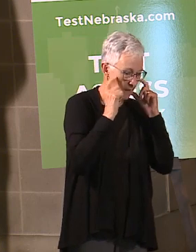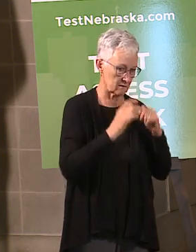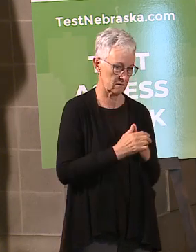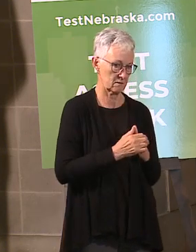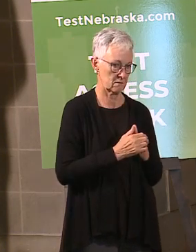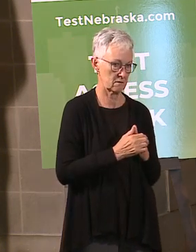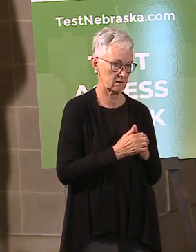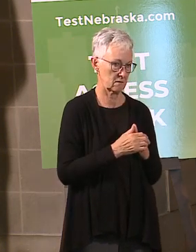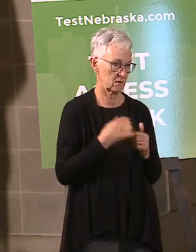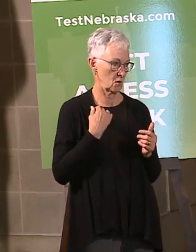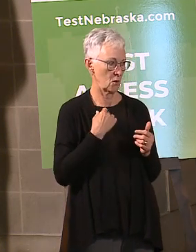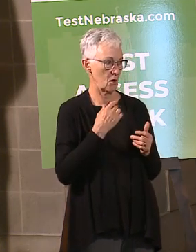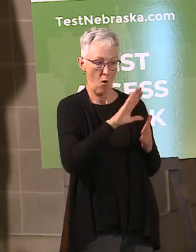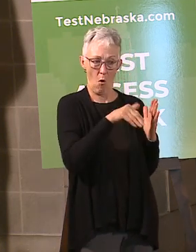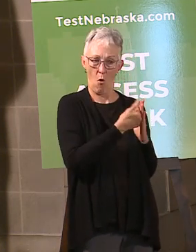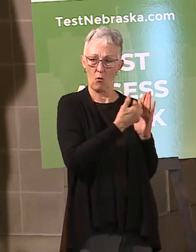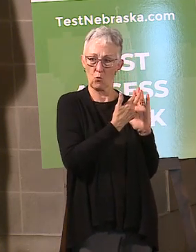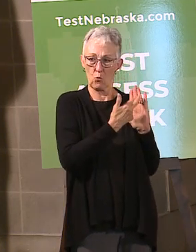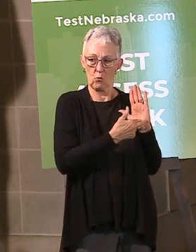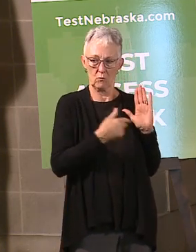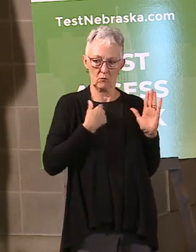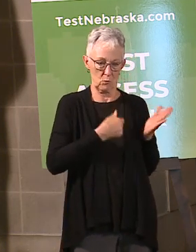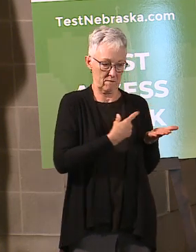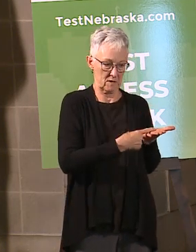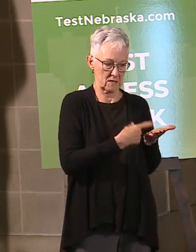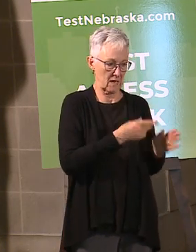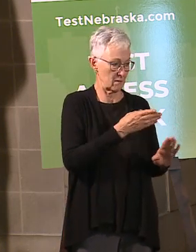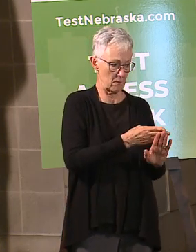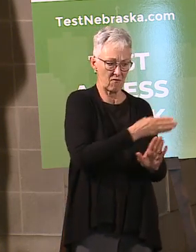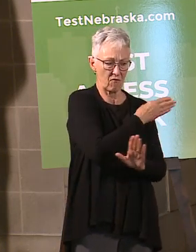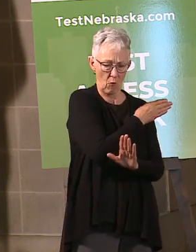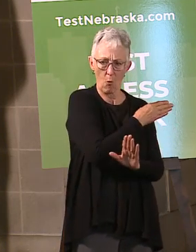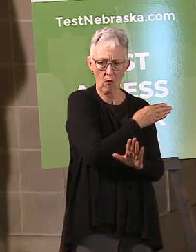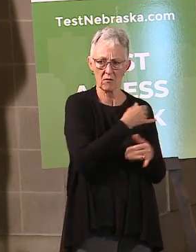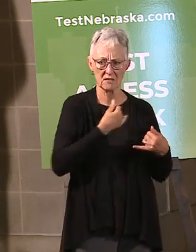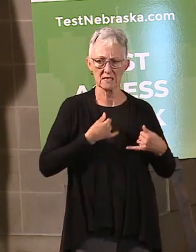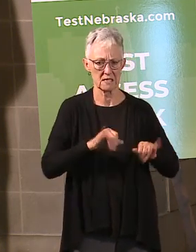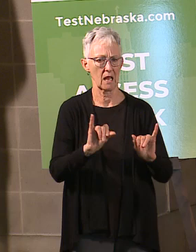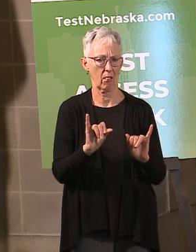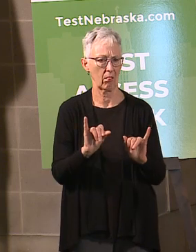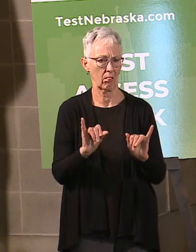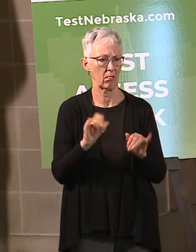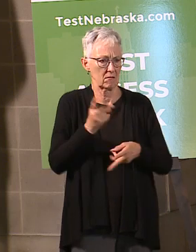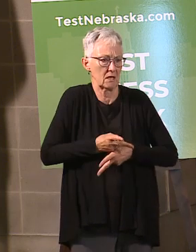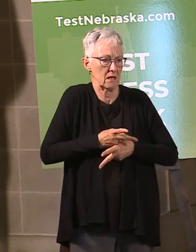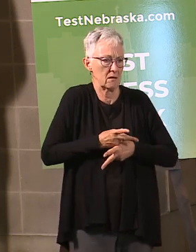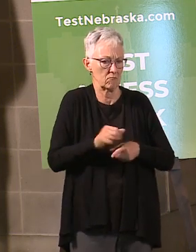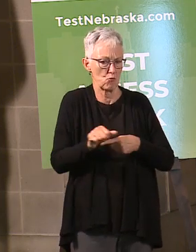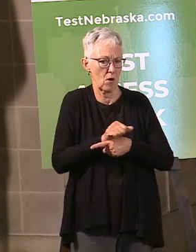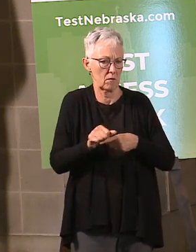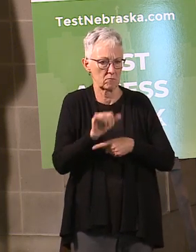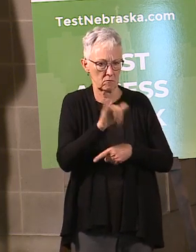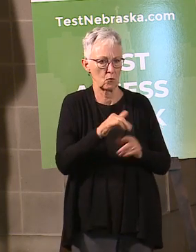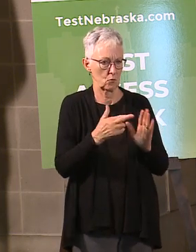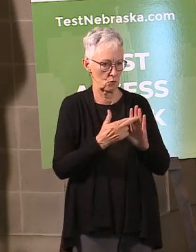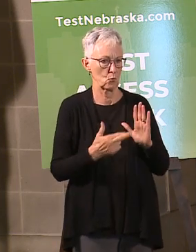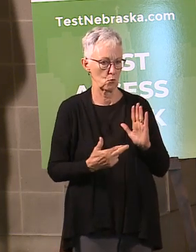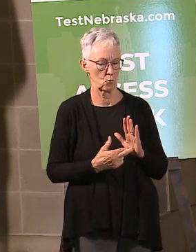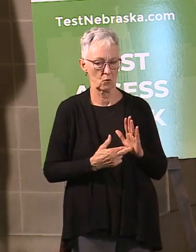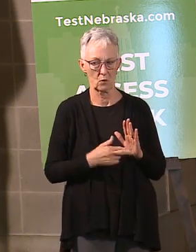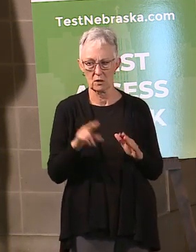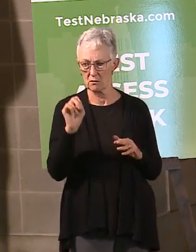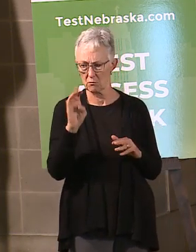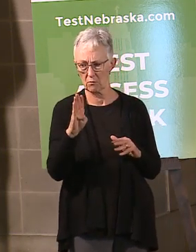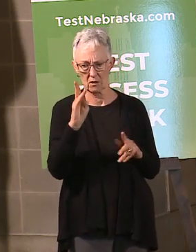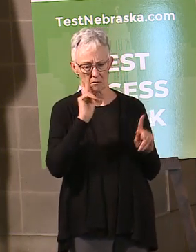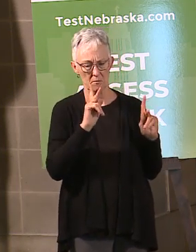before, please continue to practice those things. I mean, one of the things we've seen is Nebraska's been great about following the guidelines and rules we put out. And